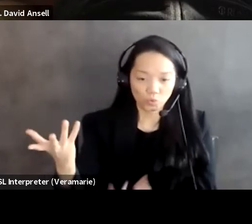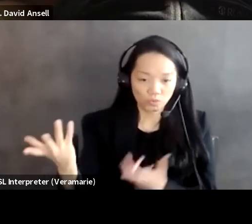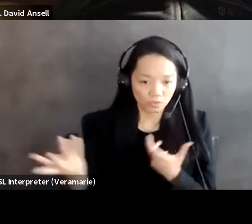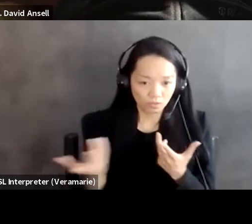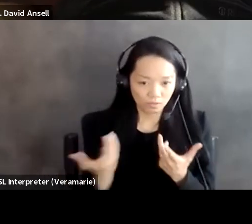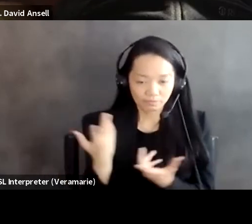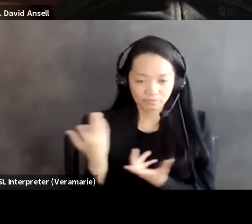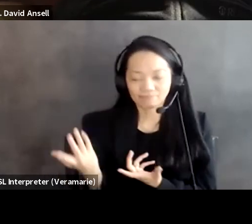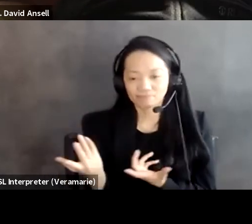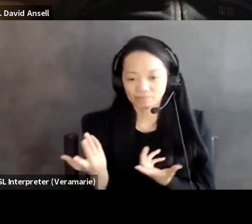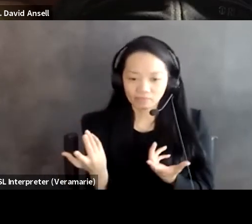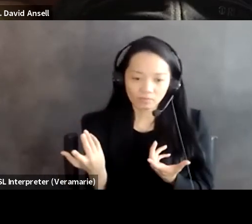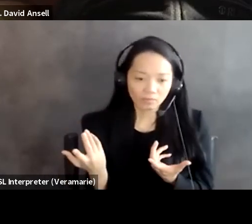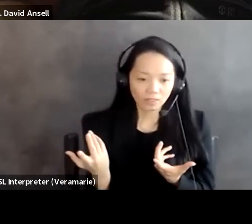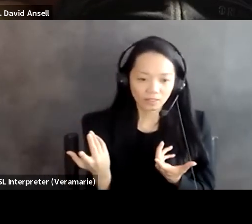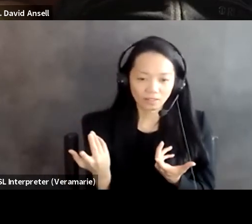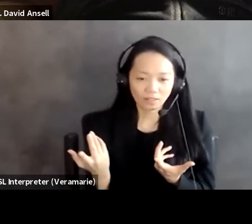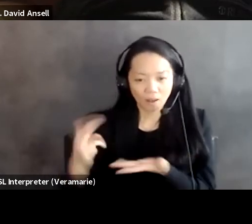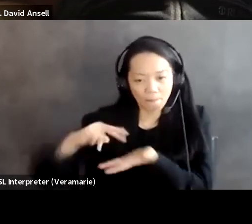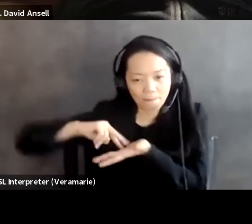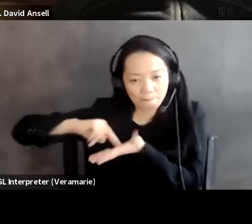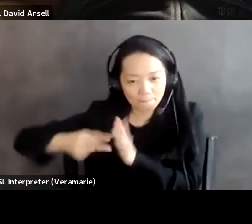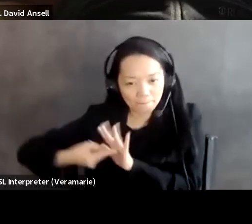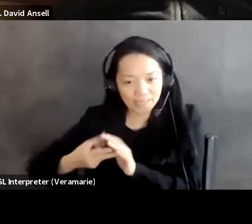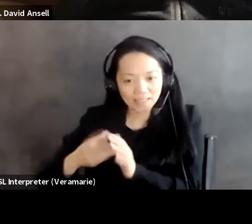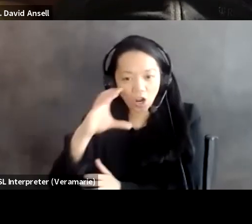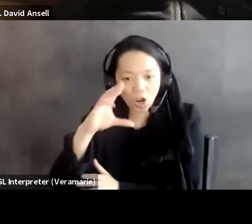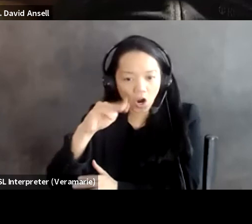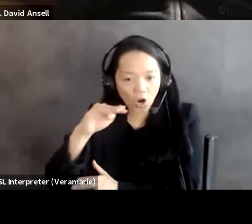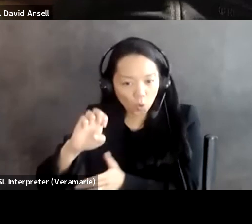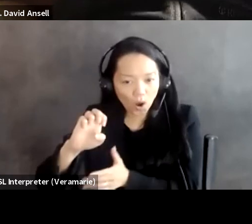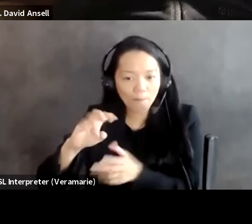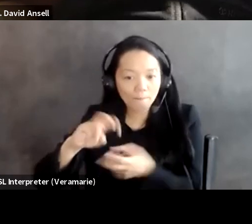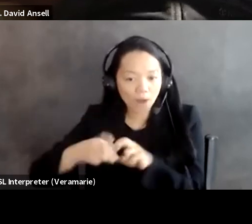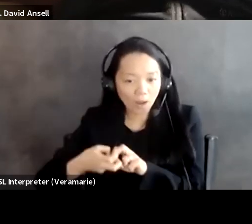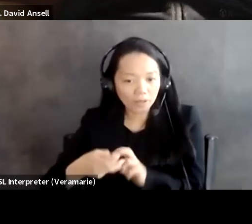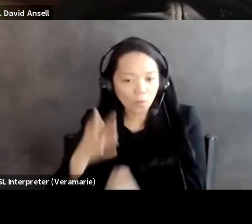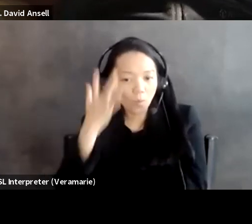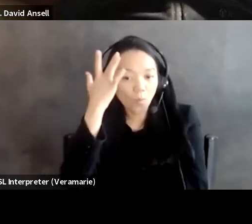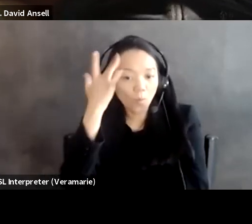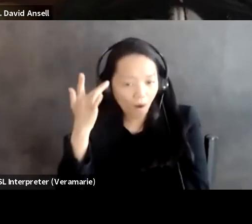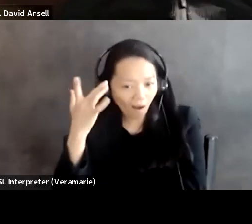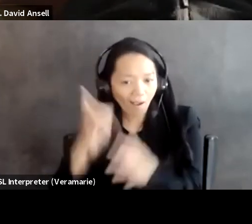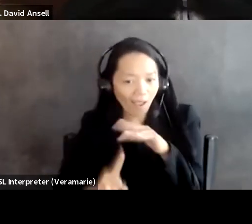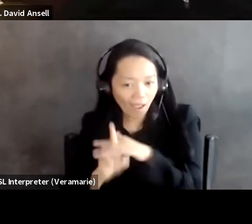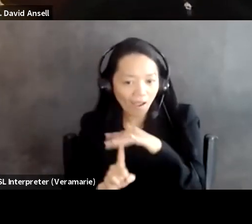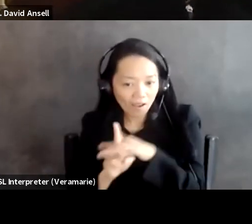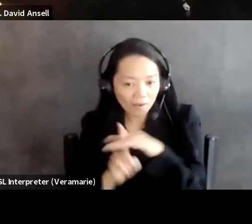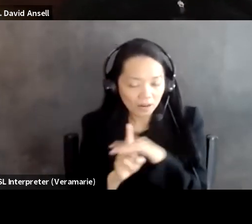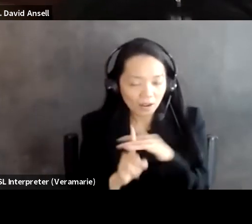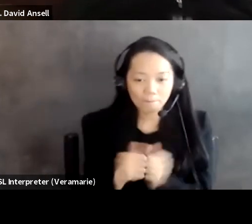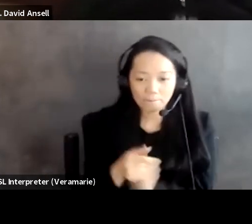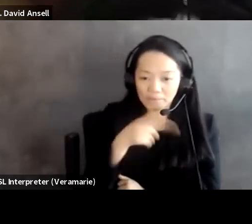it's been kind of insinuated that our crime problems exist because there are people who are